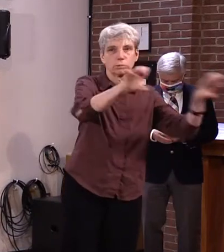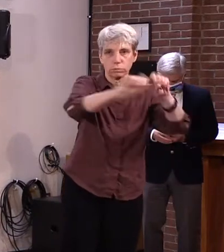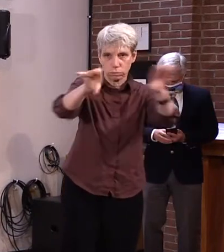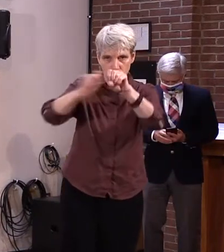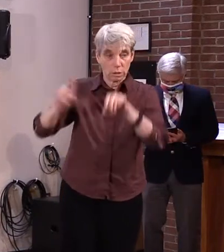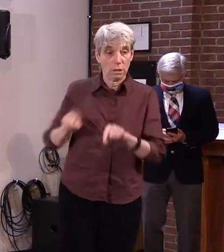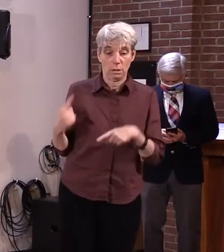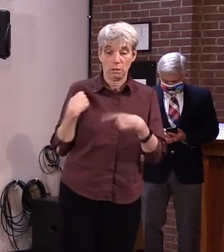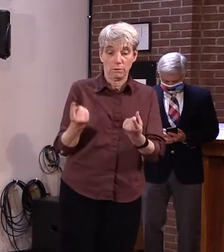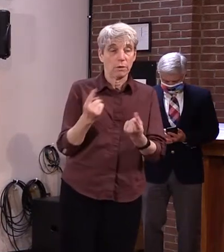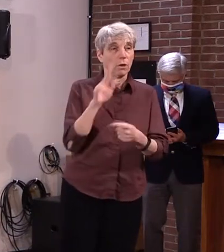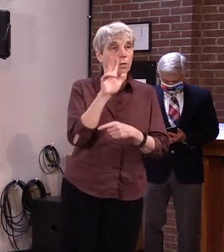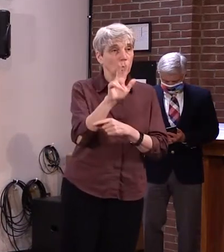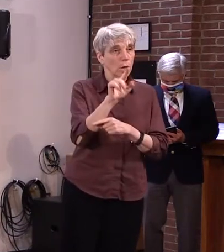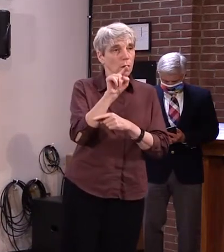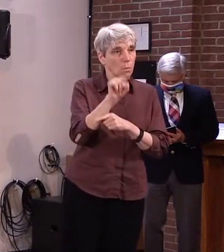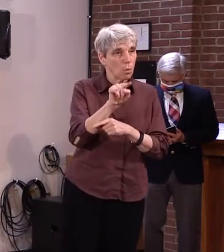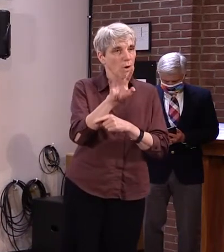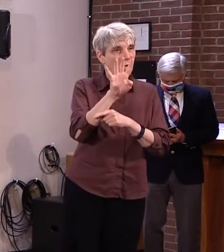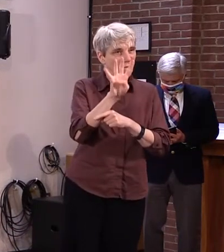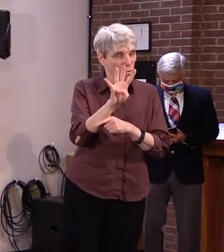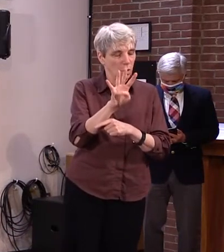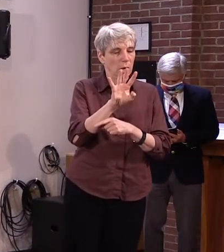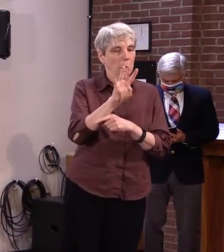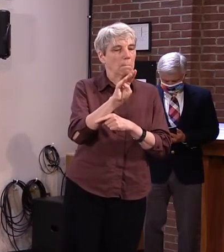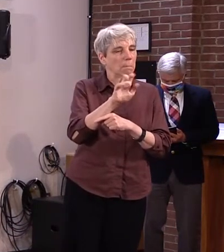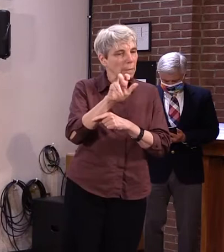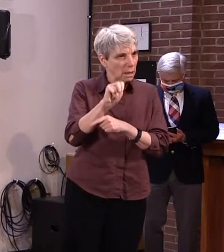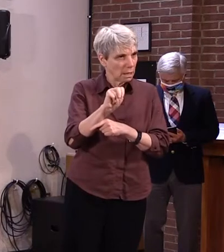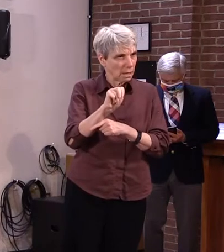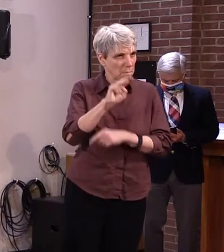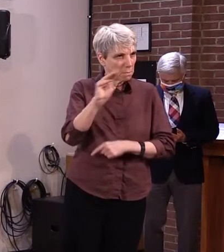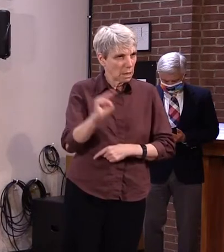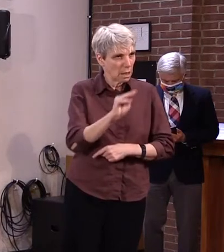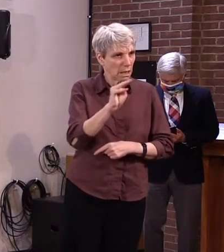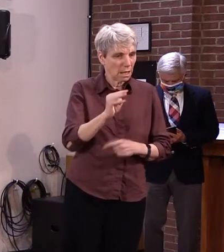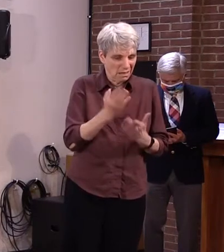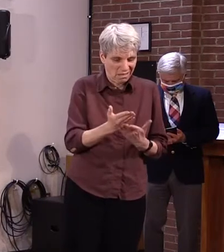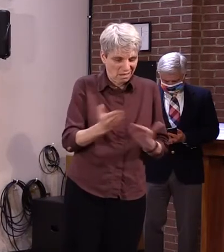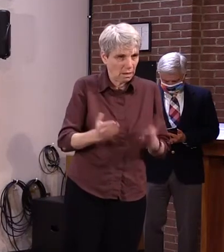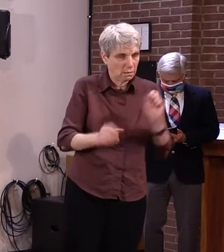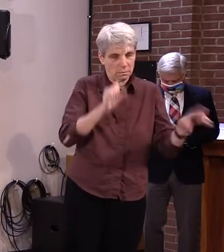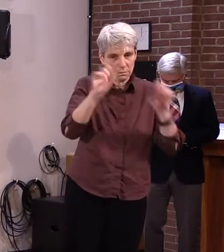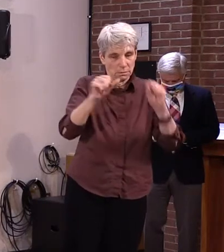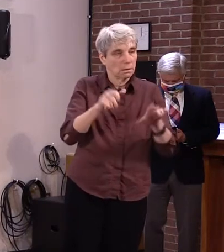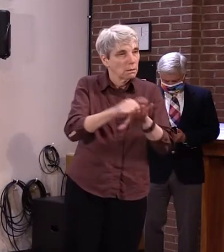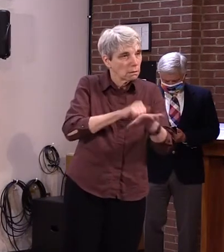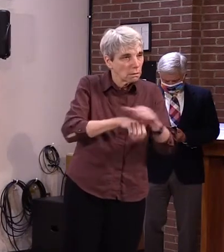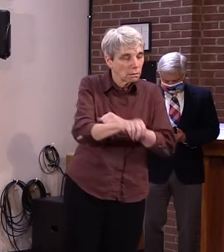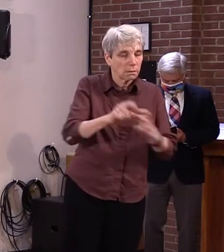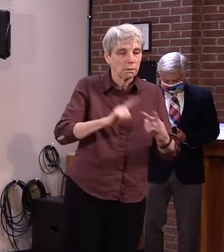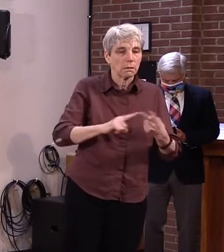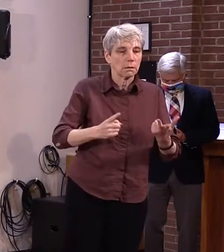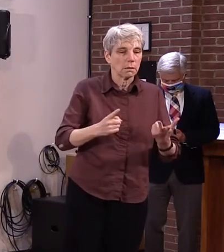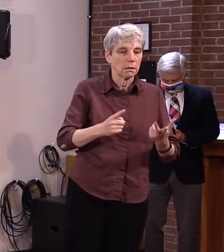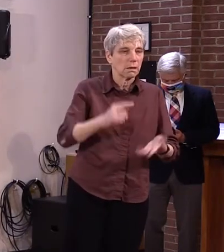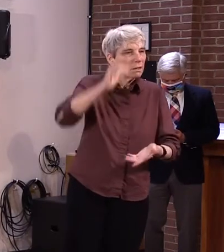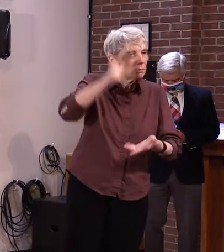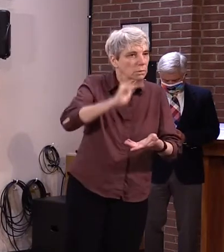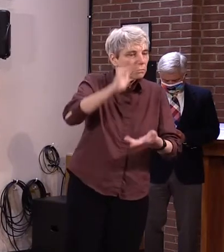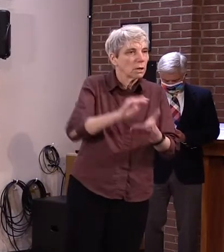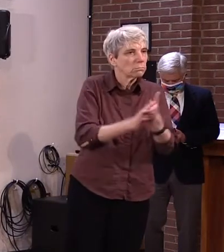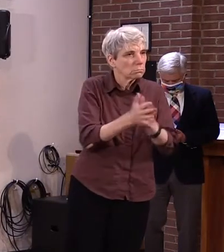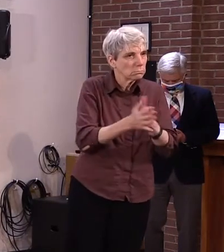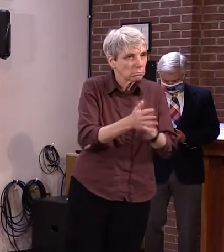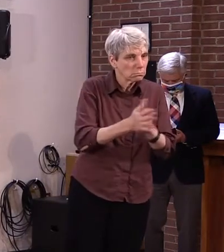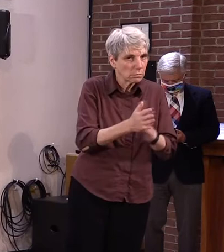over 3.4 million items of personal protective equipment, ranging from nitrile gloves to gallons of hand sanitizer, some